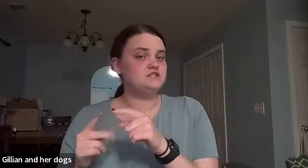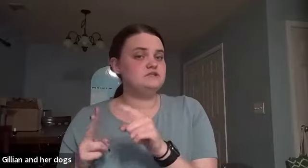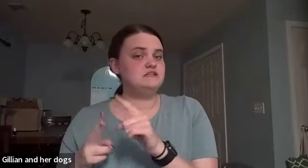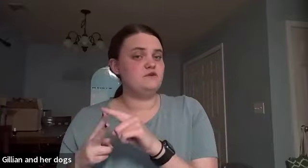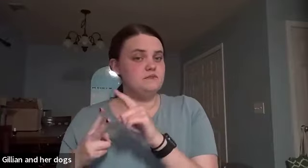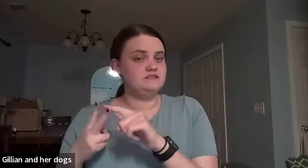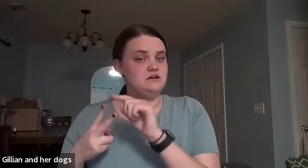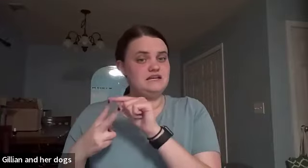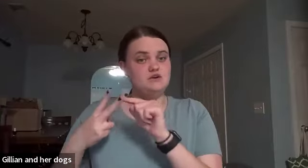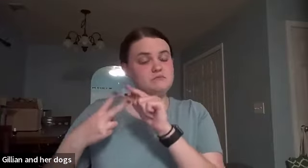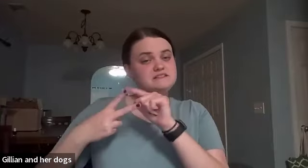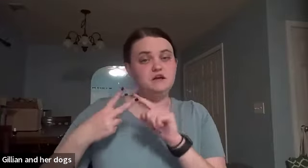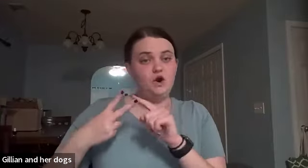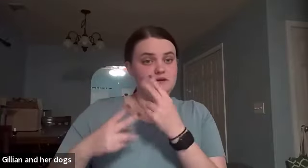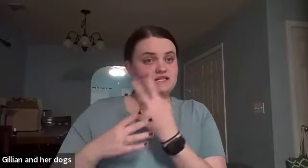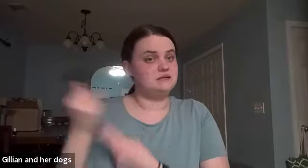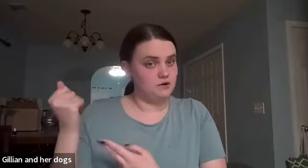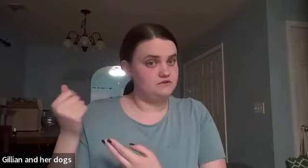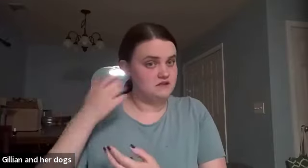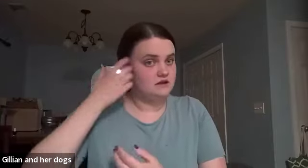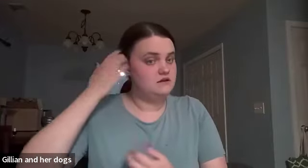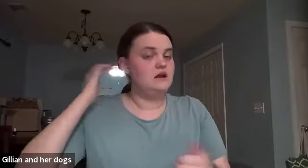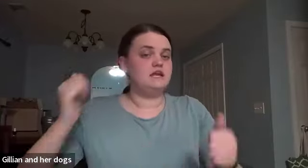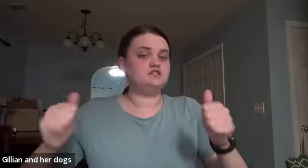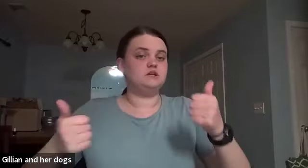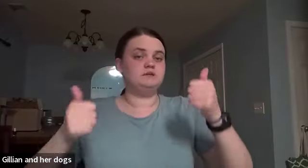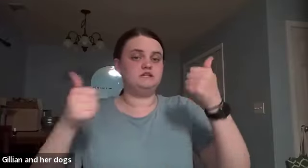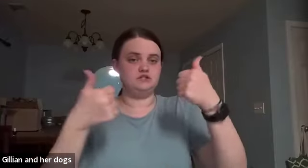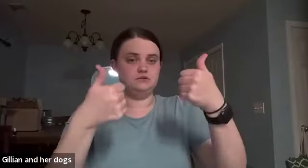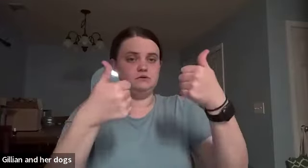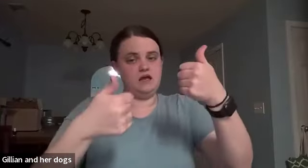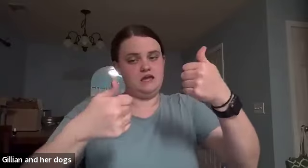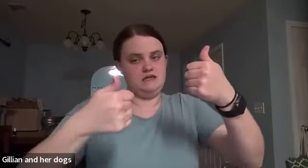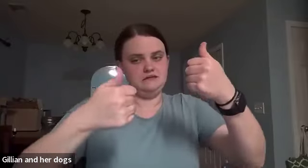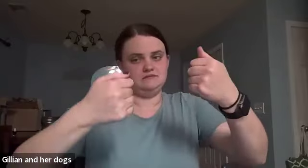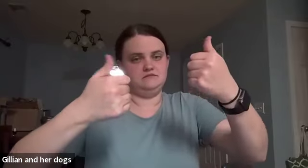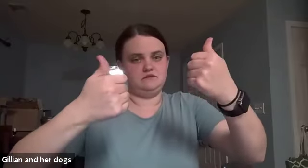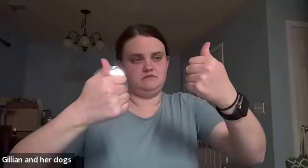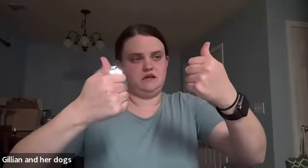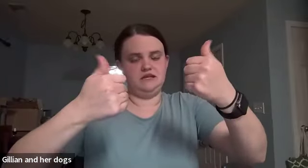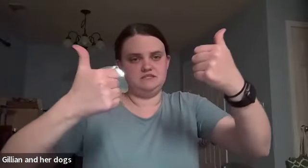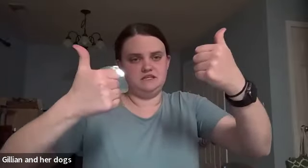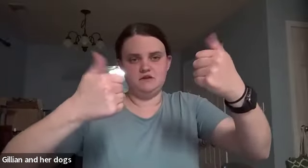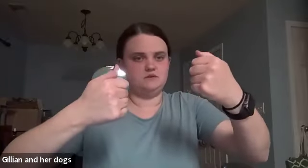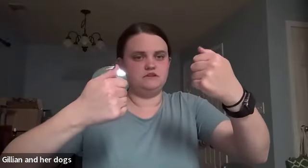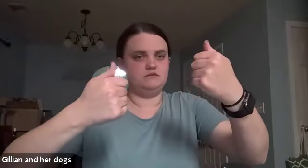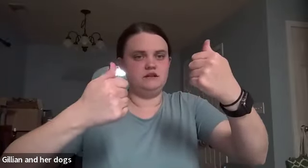do see for military. It's military and army. It's like both the sign. And it's going to be 2 A's. I keep sticking my thumbs up, but they're really